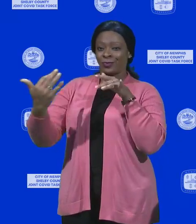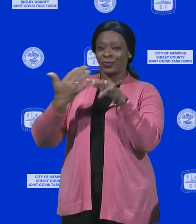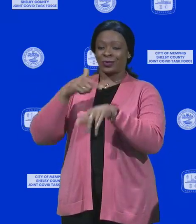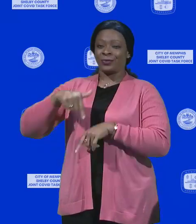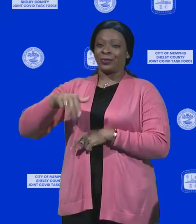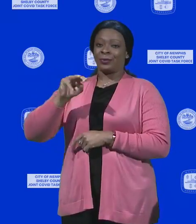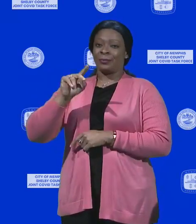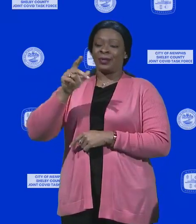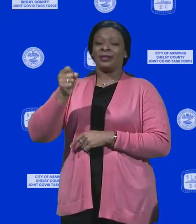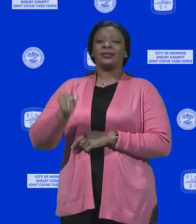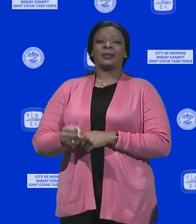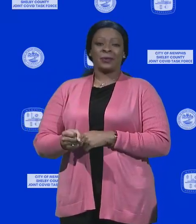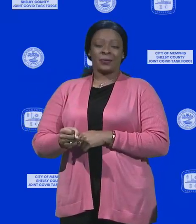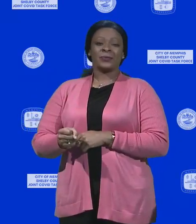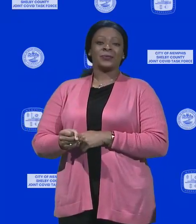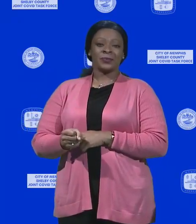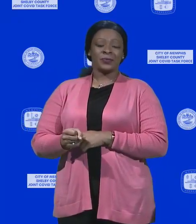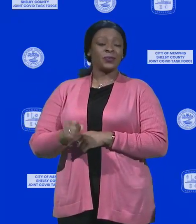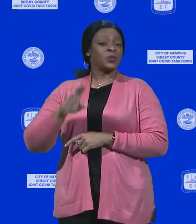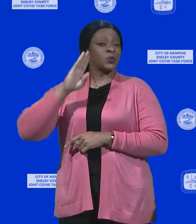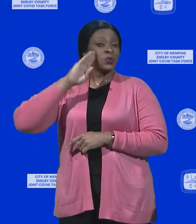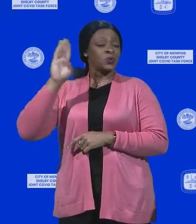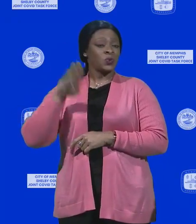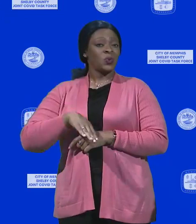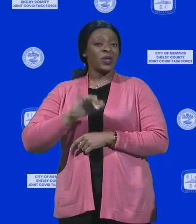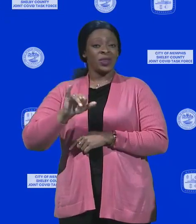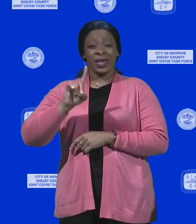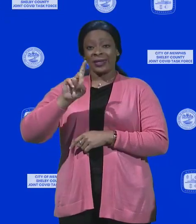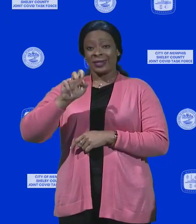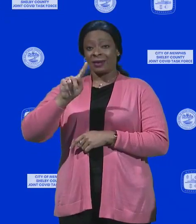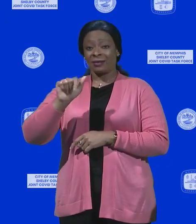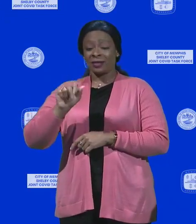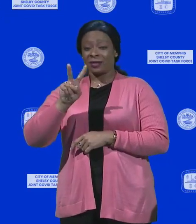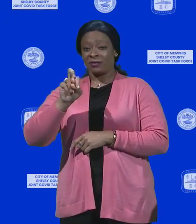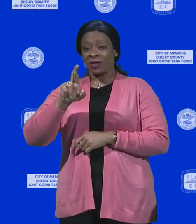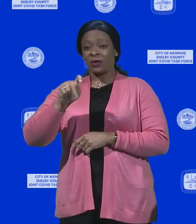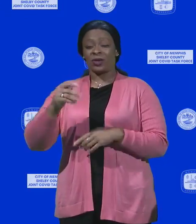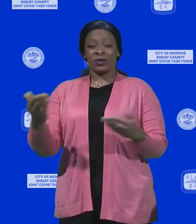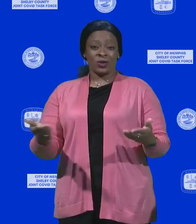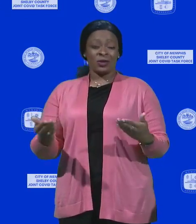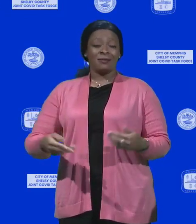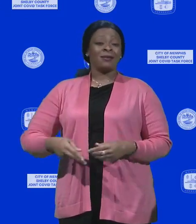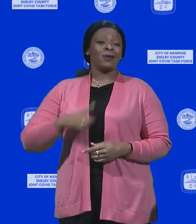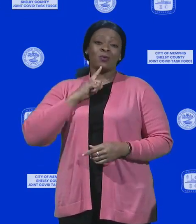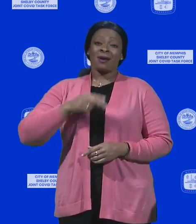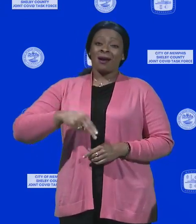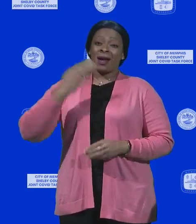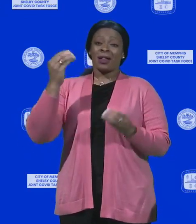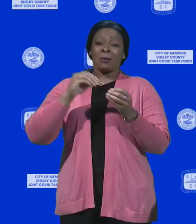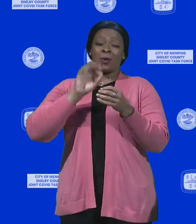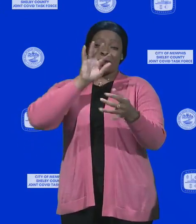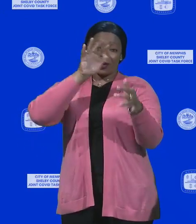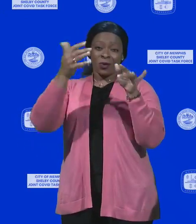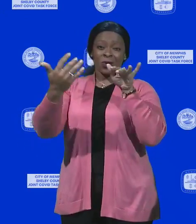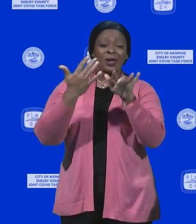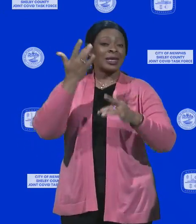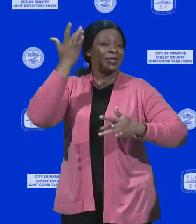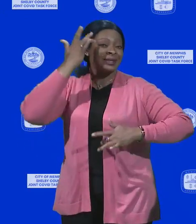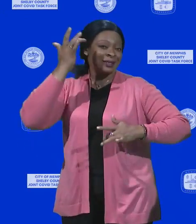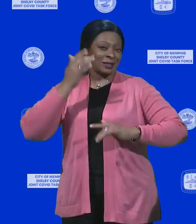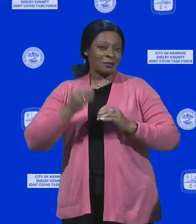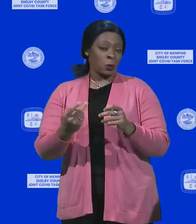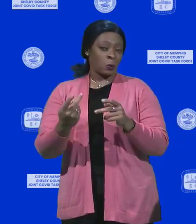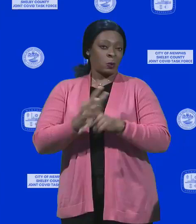Mid-South. So we do know that the Delta variant is here. It's highly transmissible, and